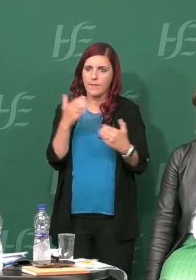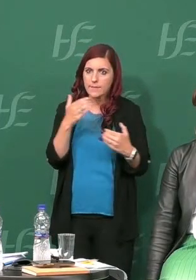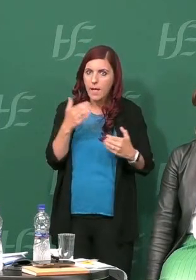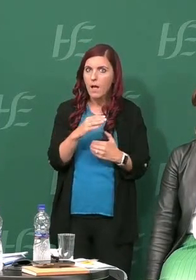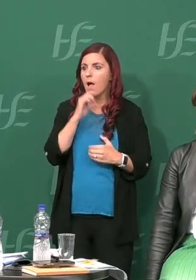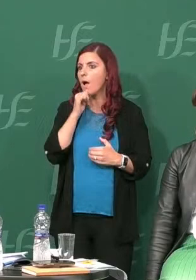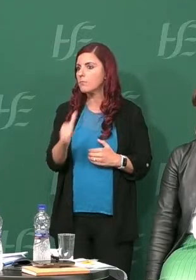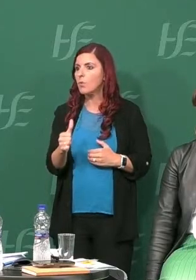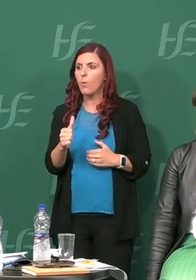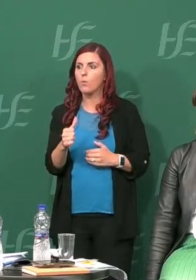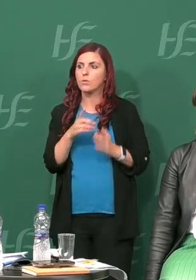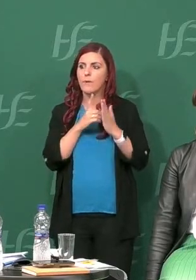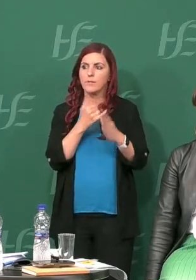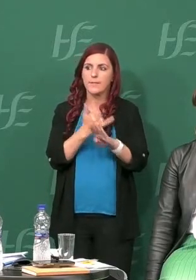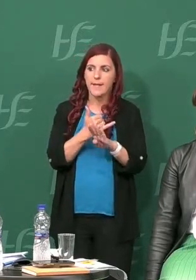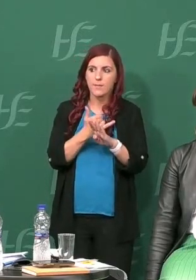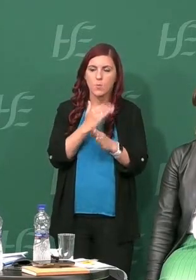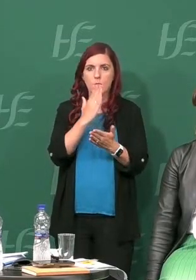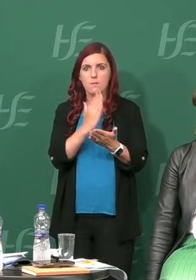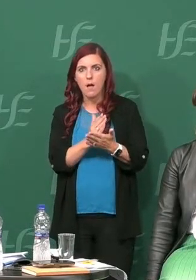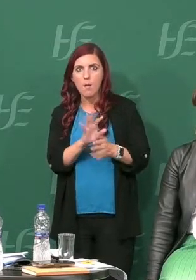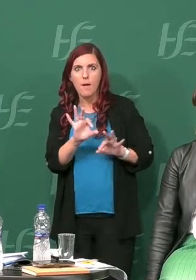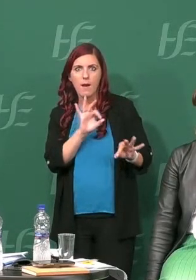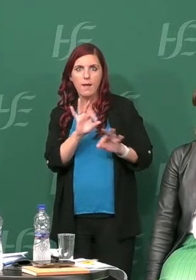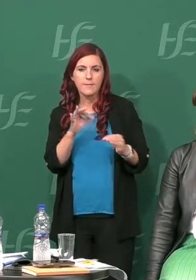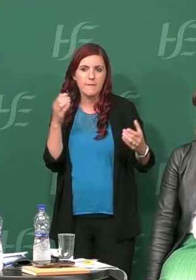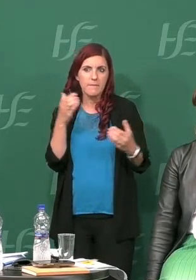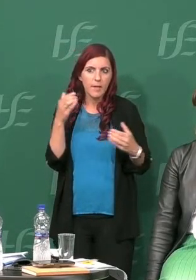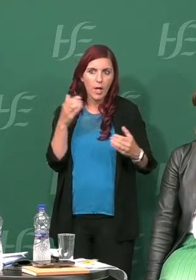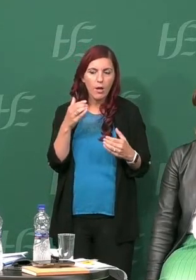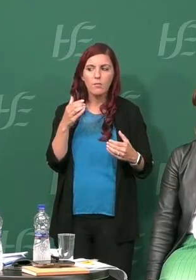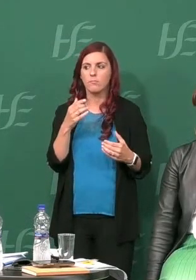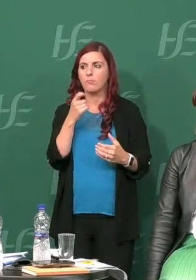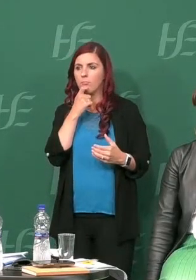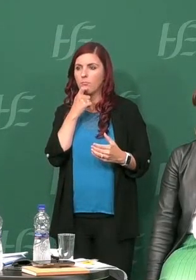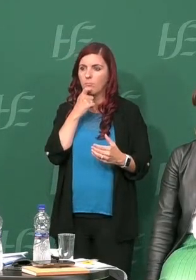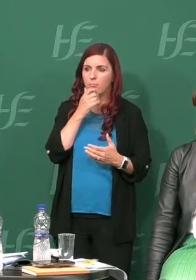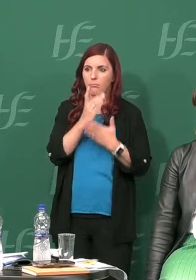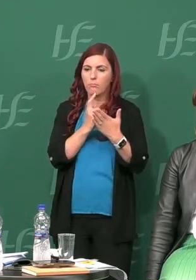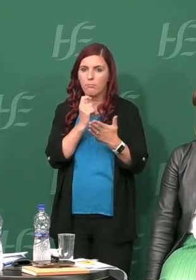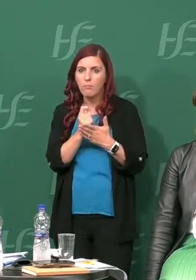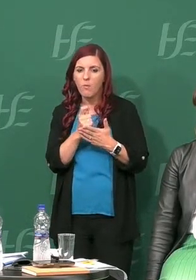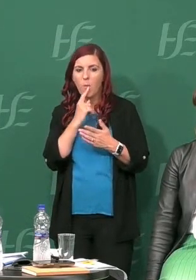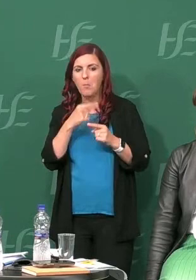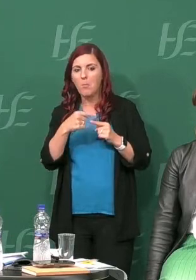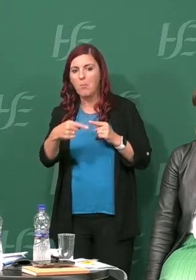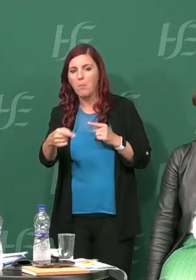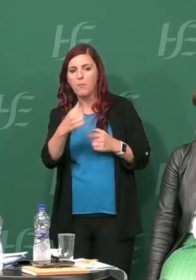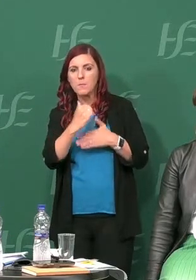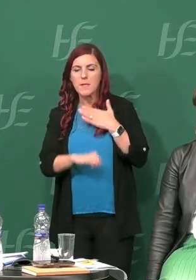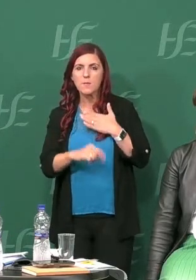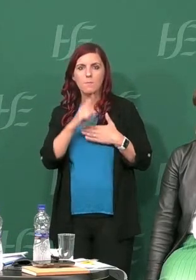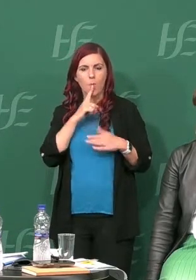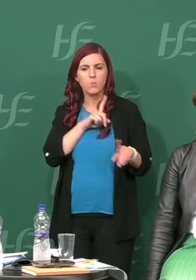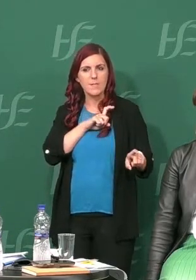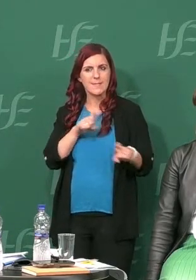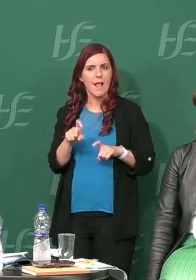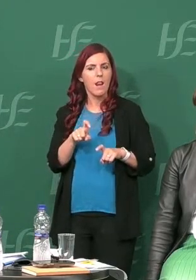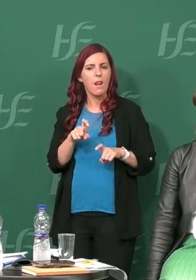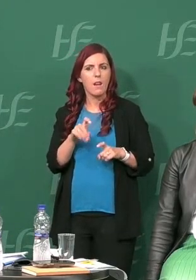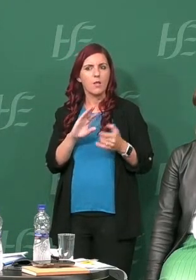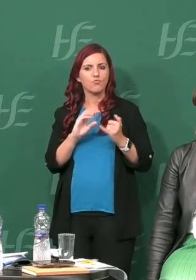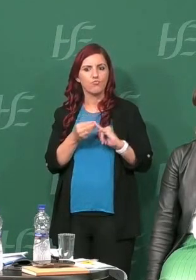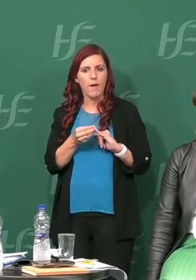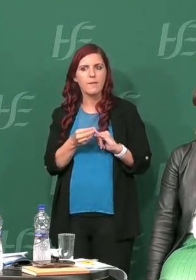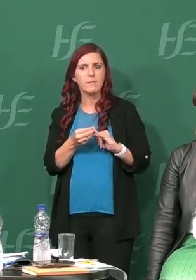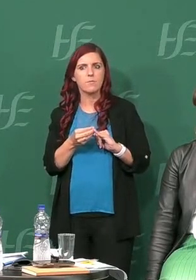hospital system yet to stop elective care. Some individual sites will have done it for a period of days, but we're still aiming to